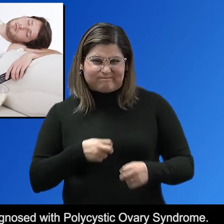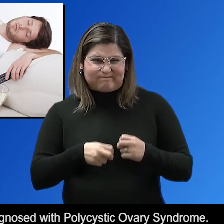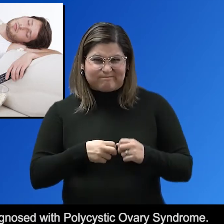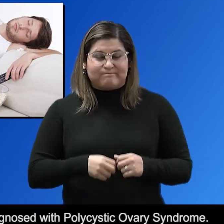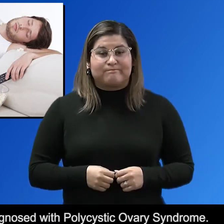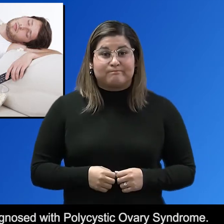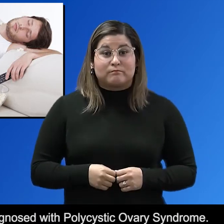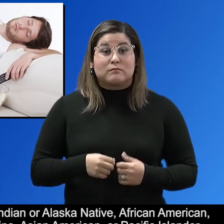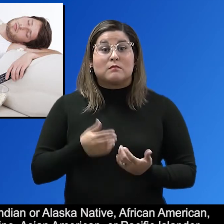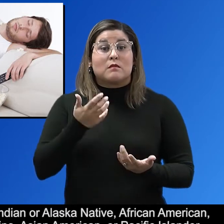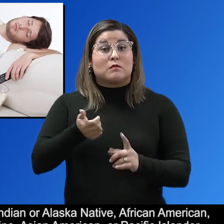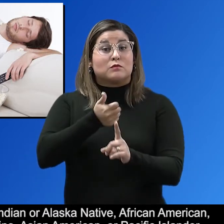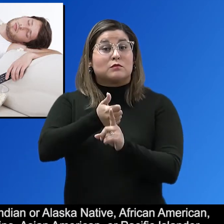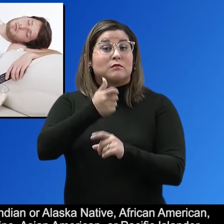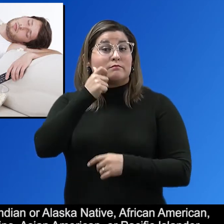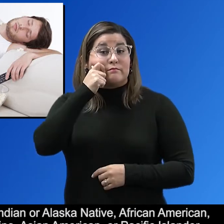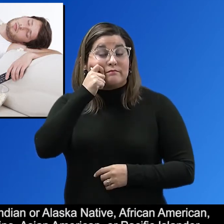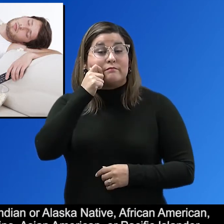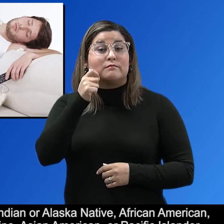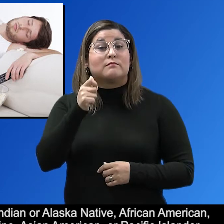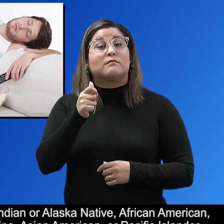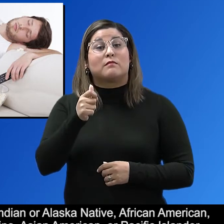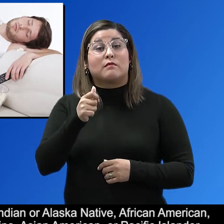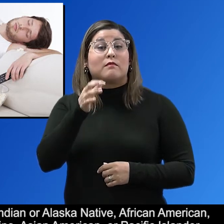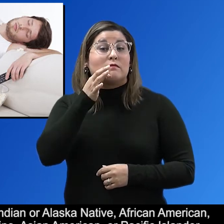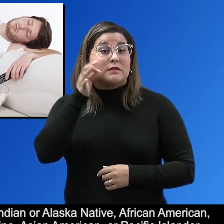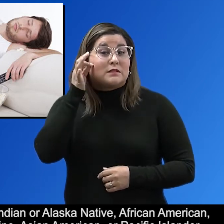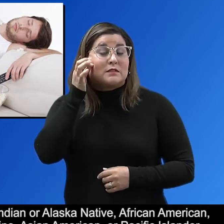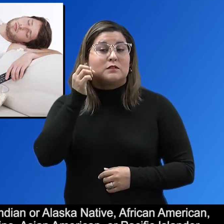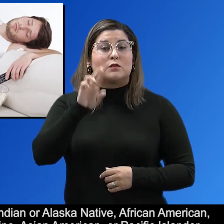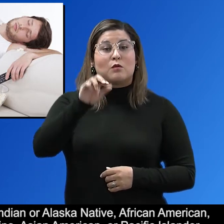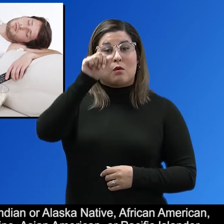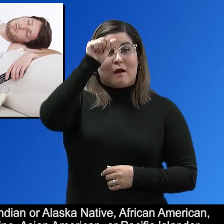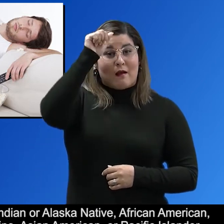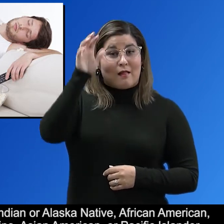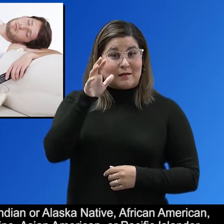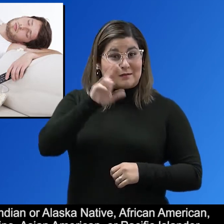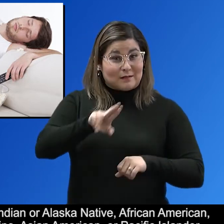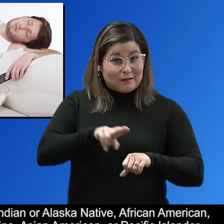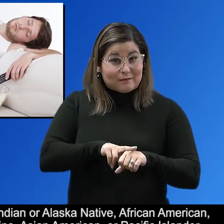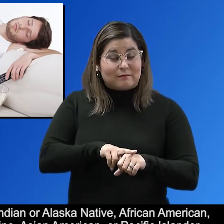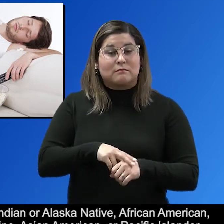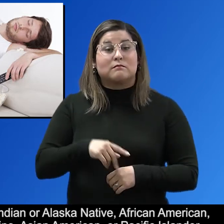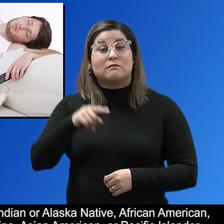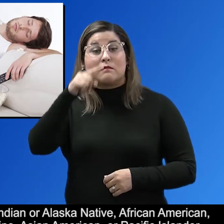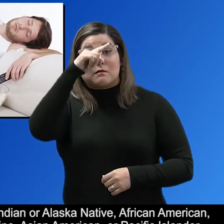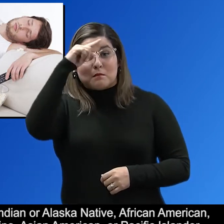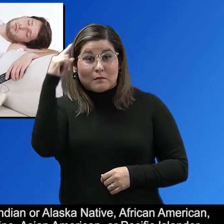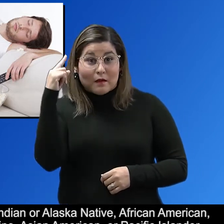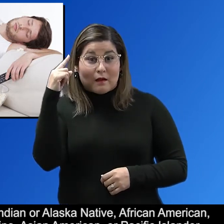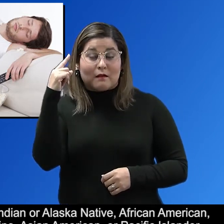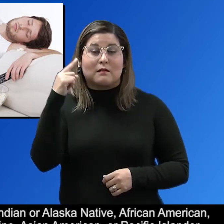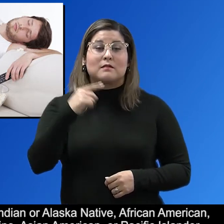being American Indian or Alaska Native, African American,